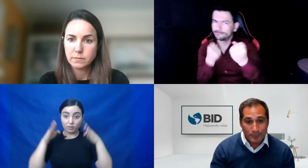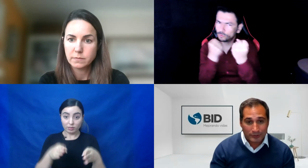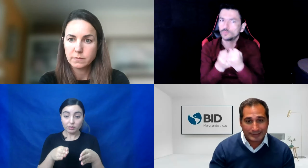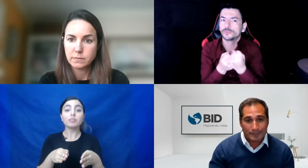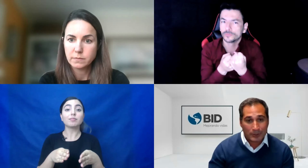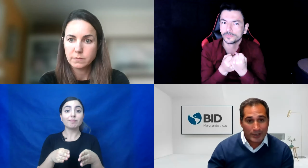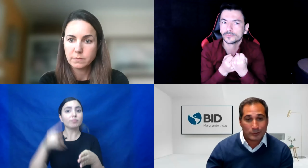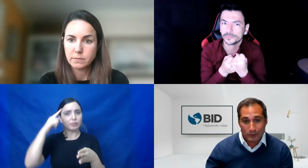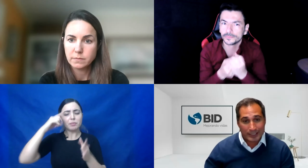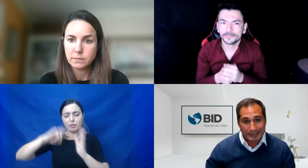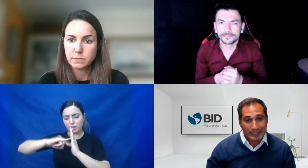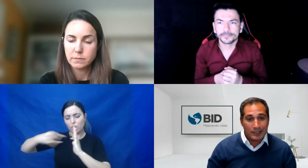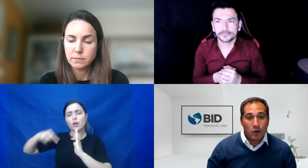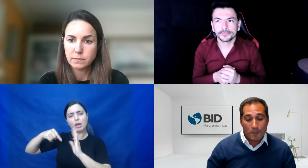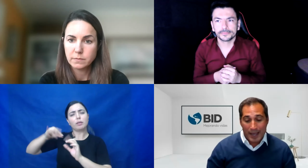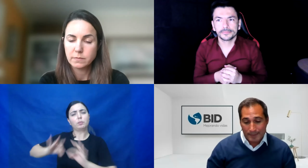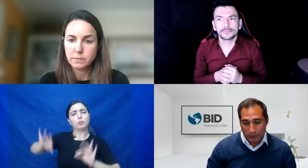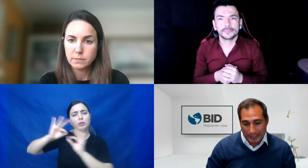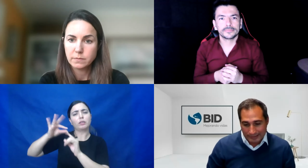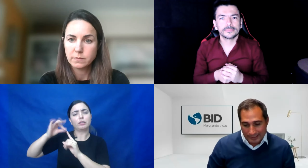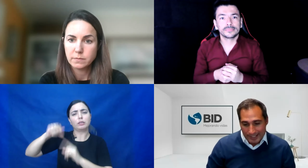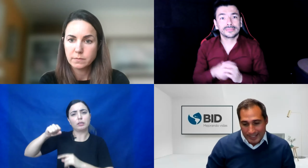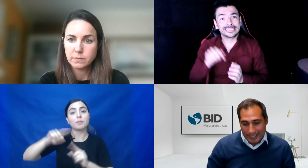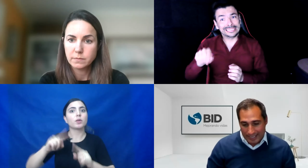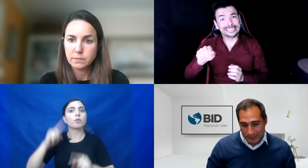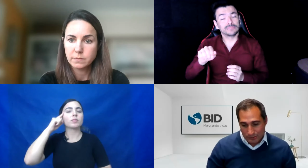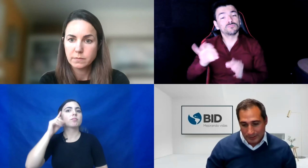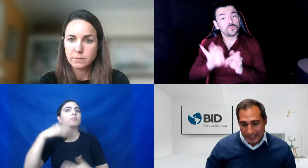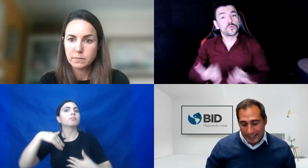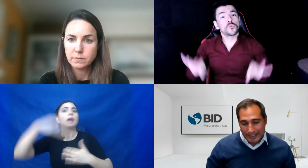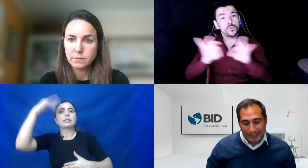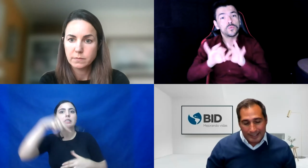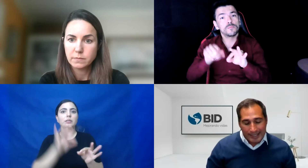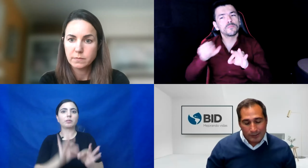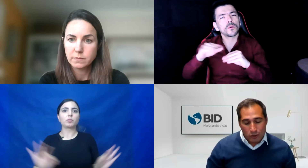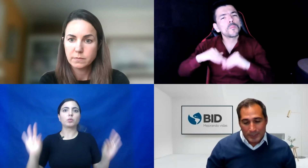So technology is important,